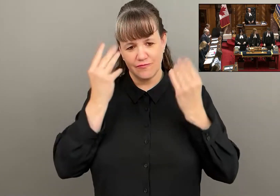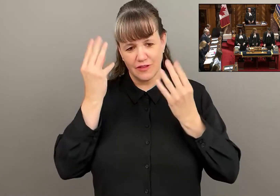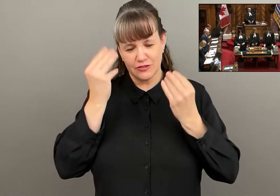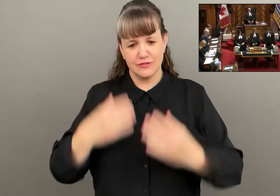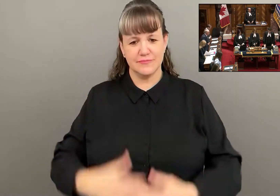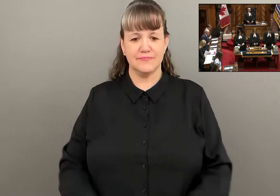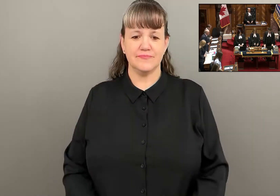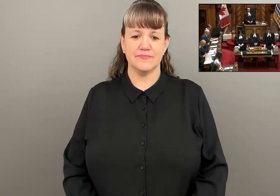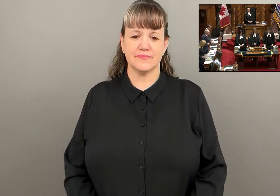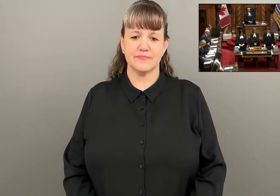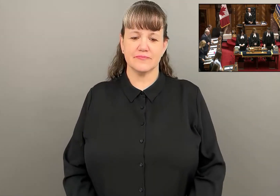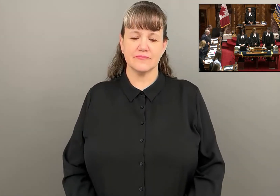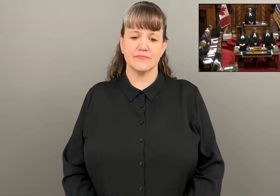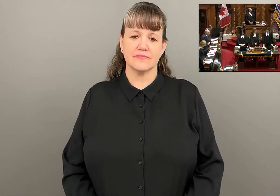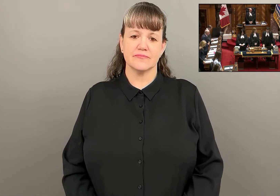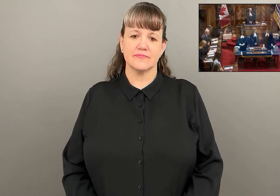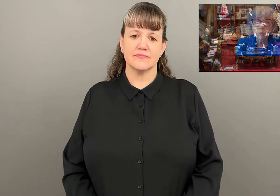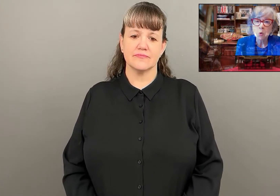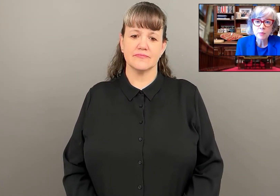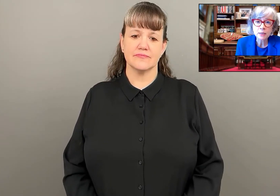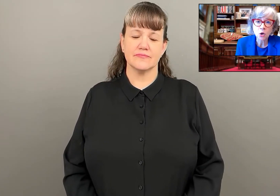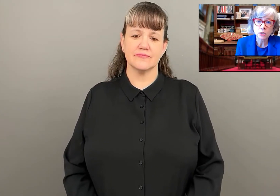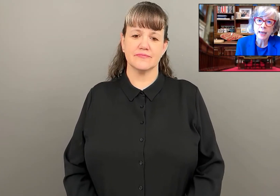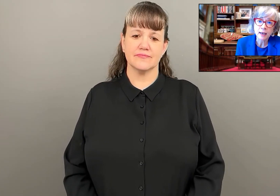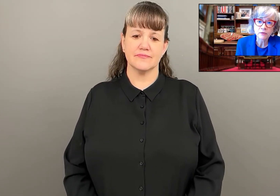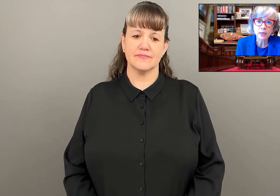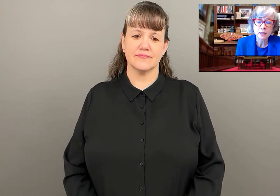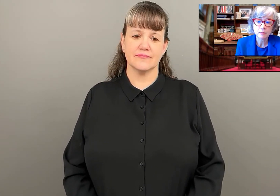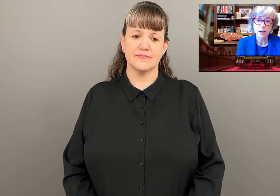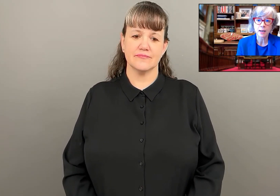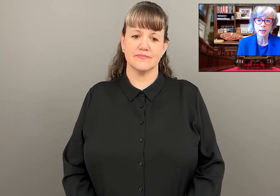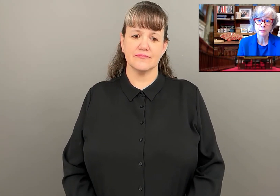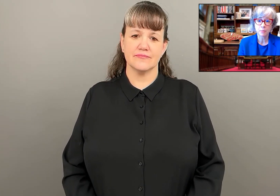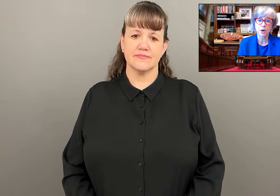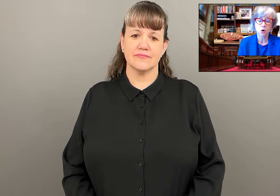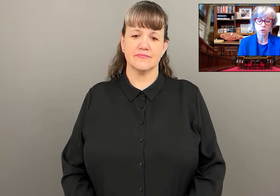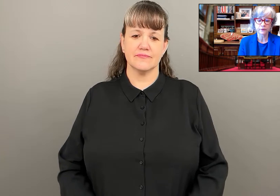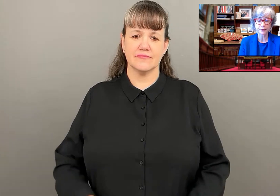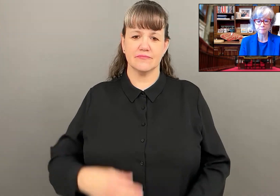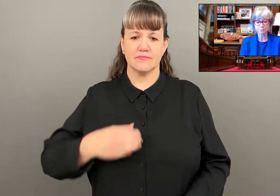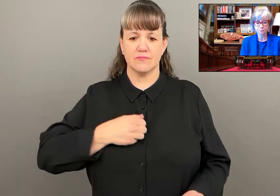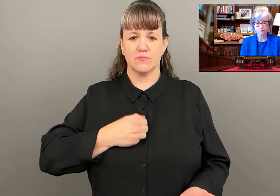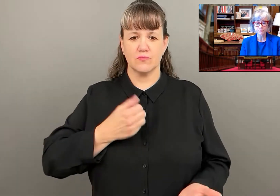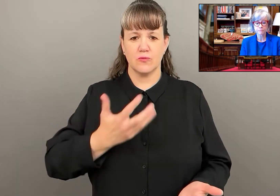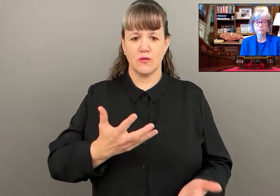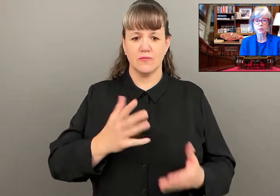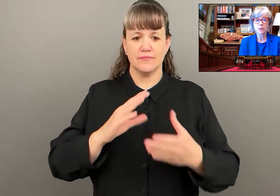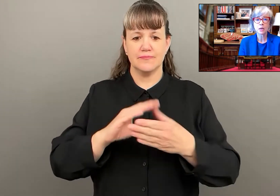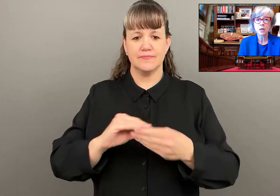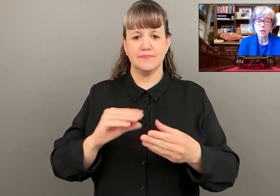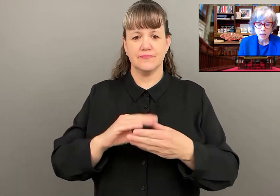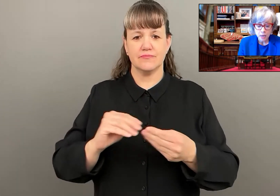Thank you, Speaker. This poem is called Heavy by Mary Oliver.